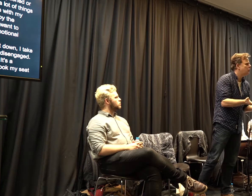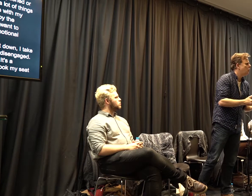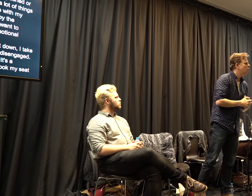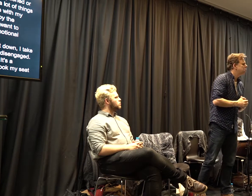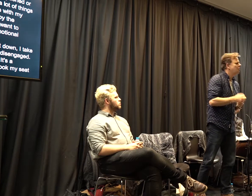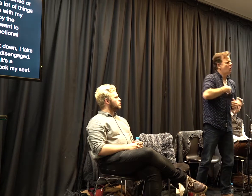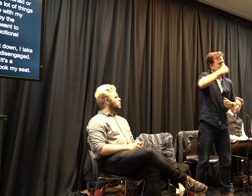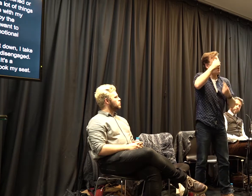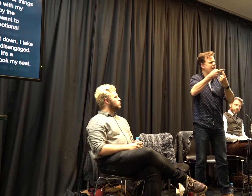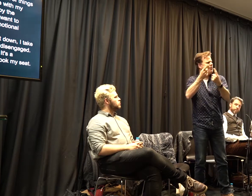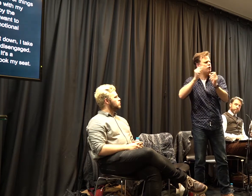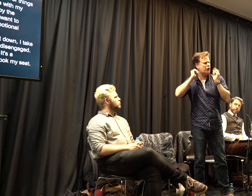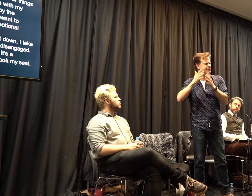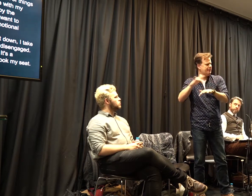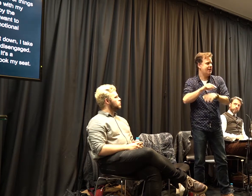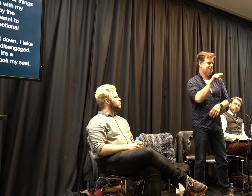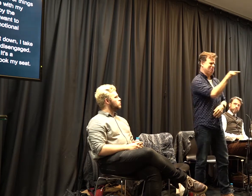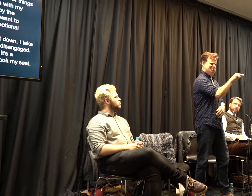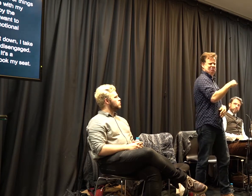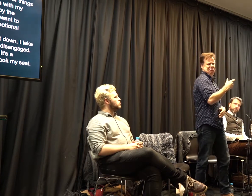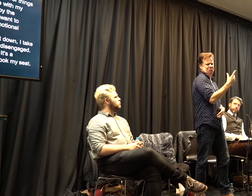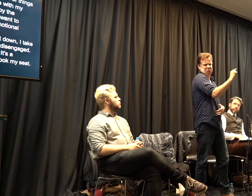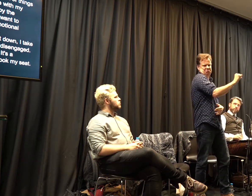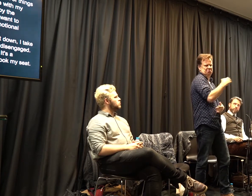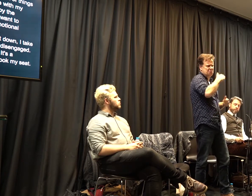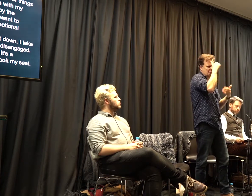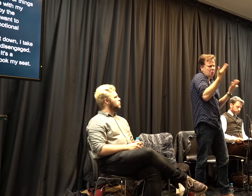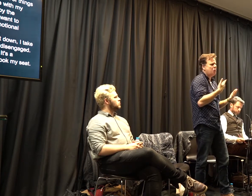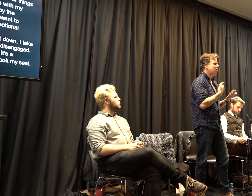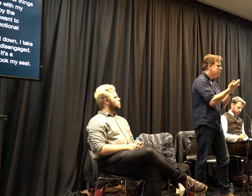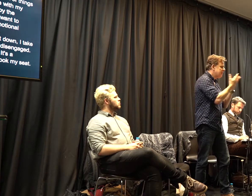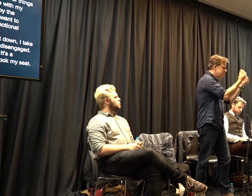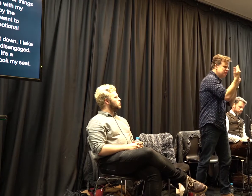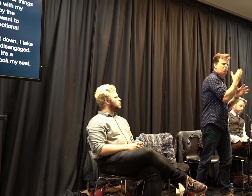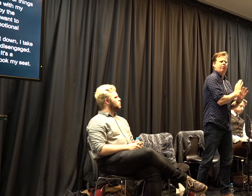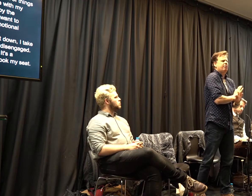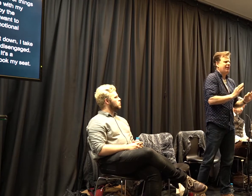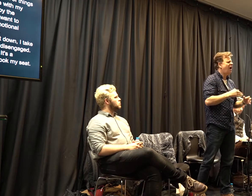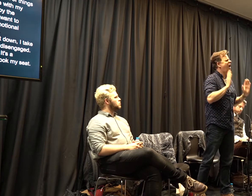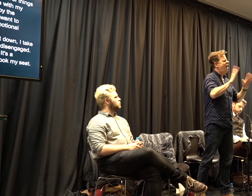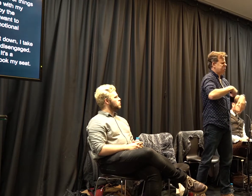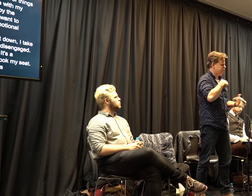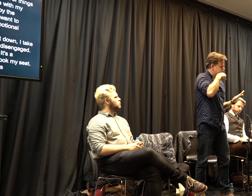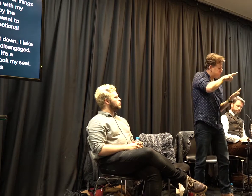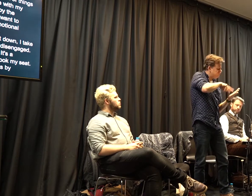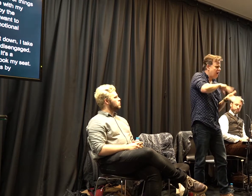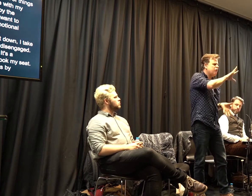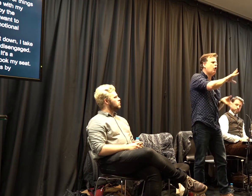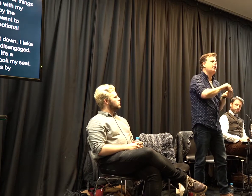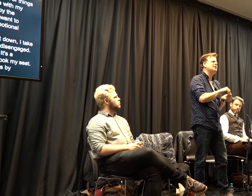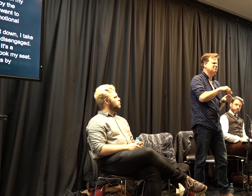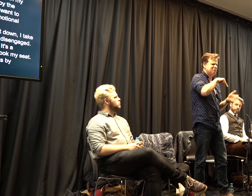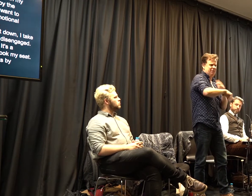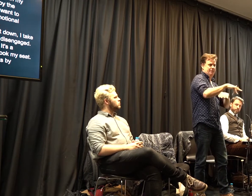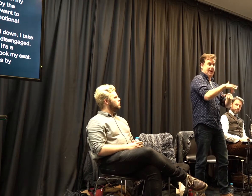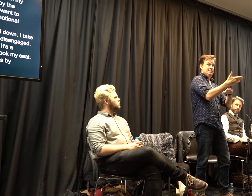It's not a play I know well. I know other works by Shakespeare, but this is not one that I knew about. I wasn't taught about it